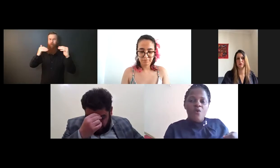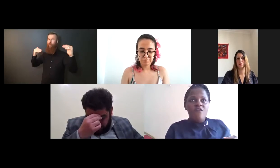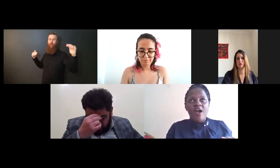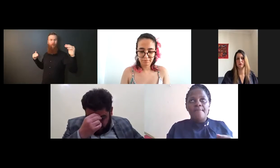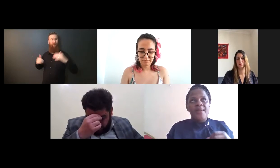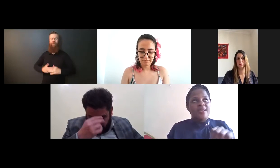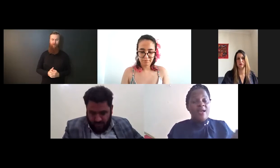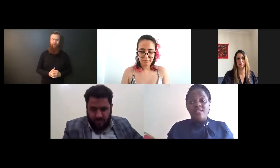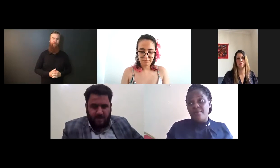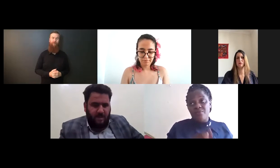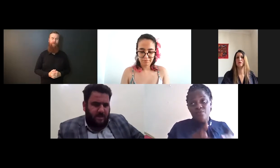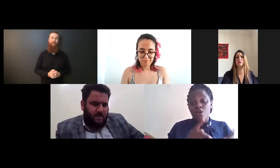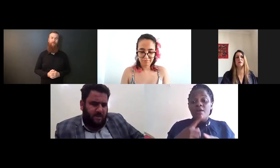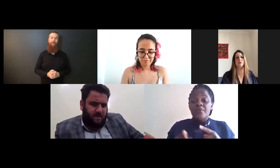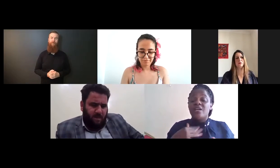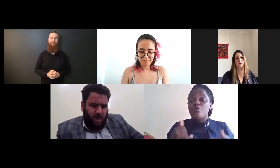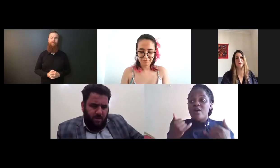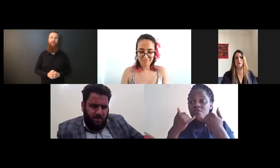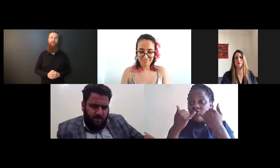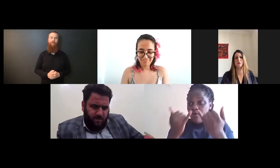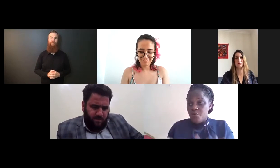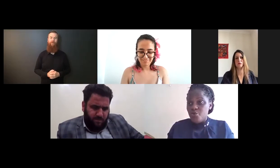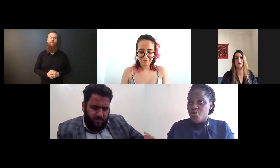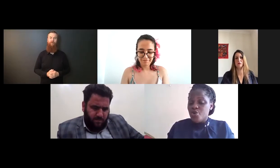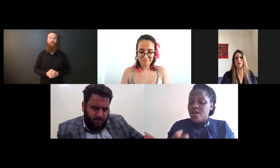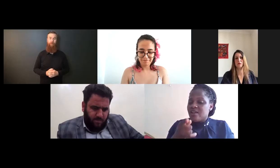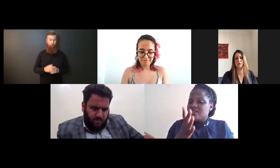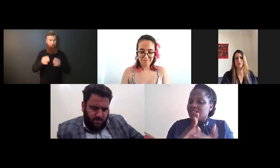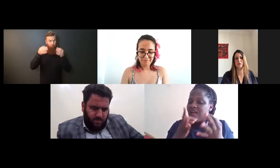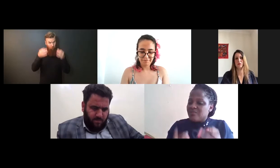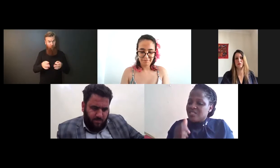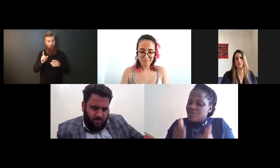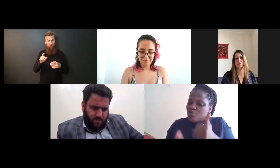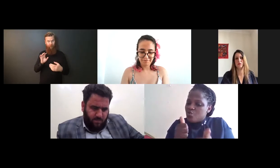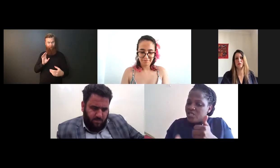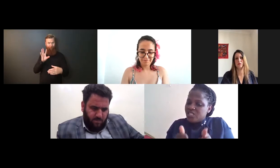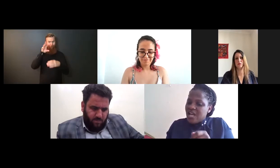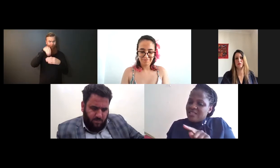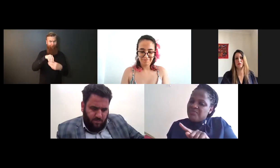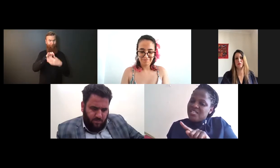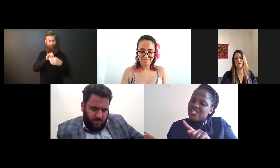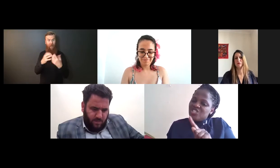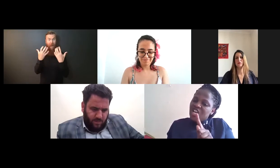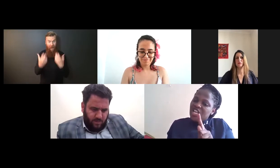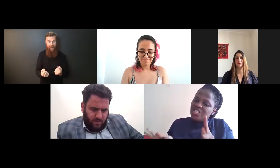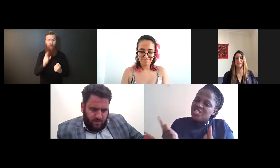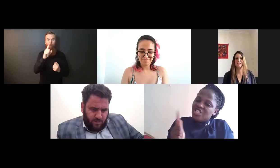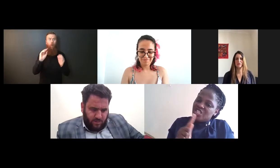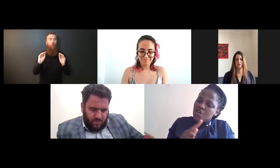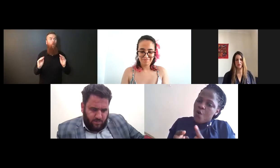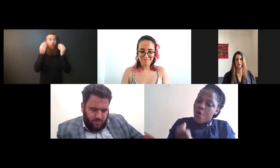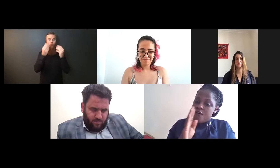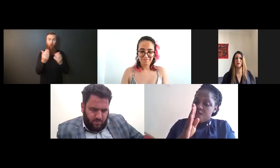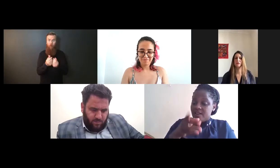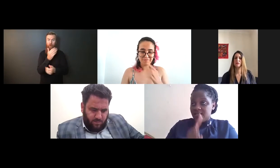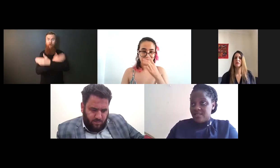or are rotating around engagements, youth with disabilities are left behind. I want to inform you something